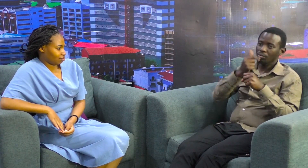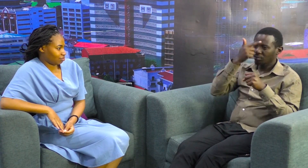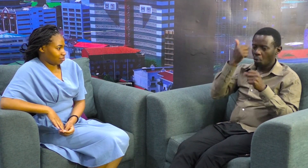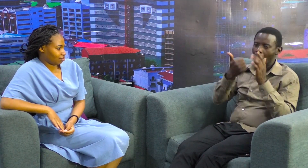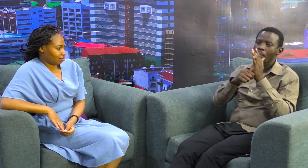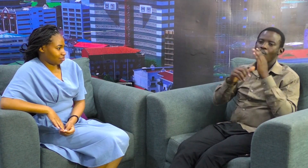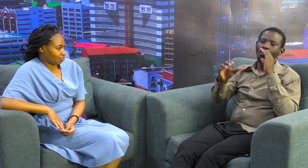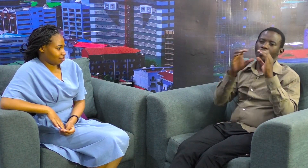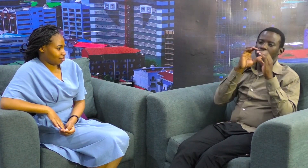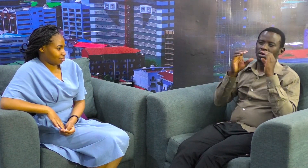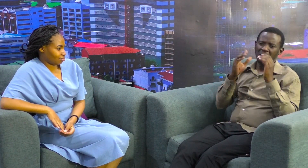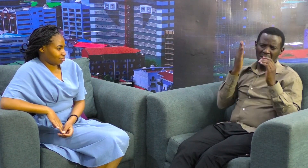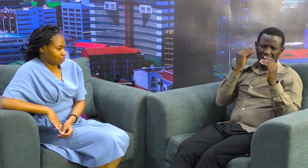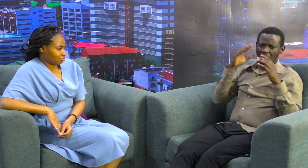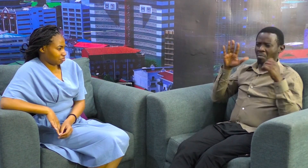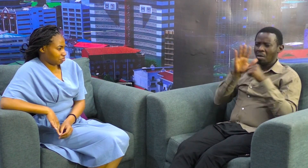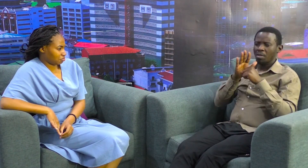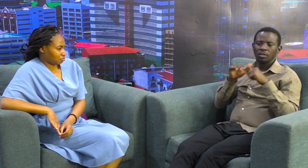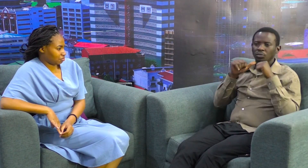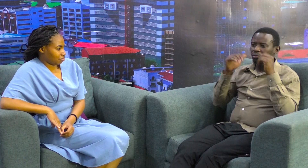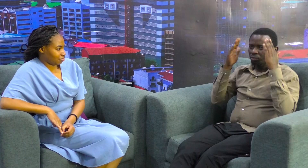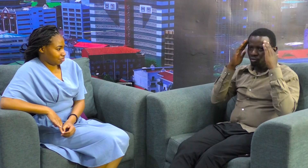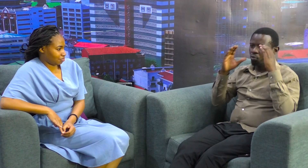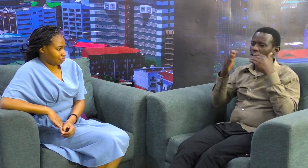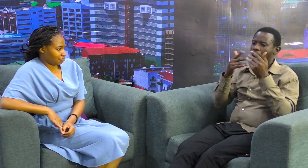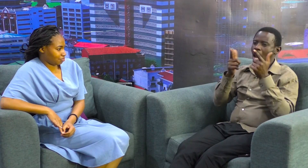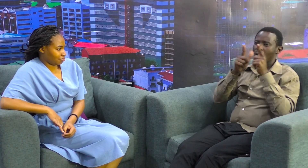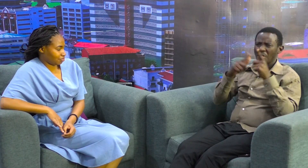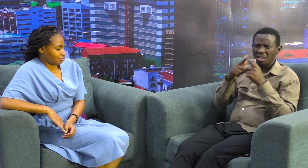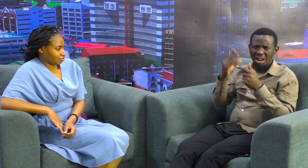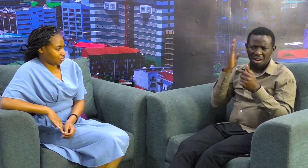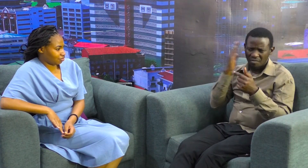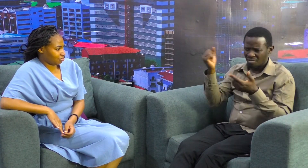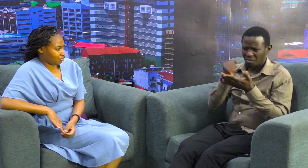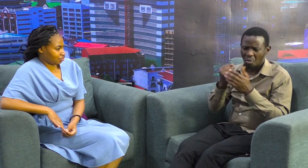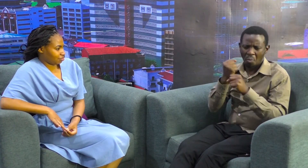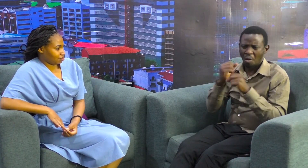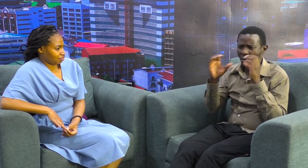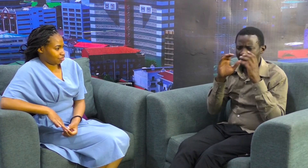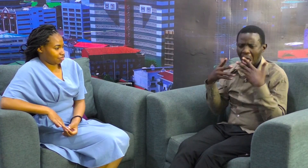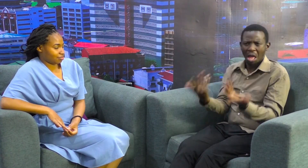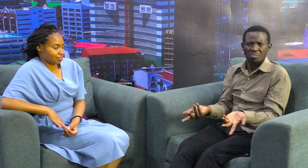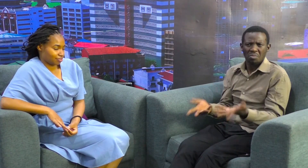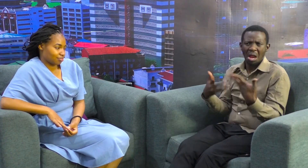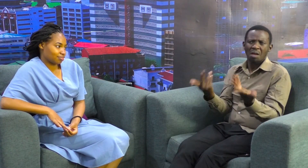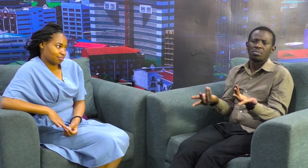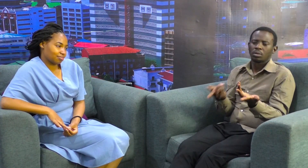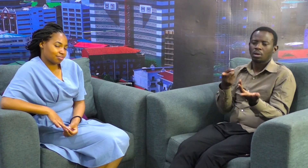deaf simply for inclusion. For inclusion only, and again there is also communication barriers.